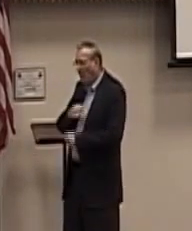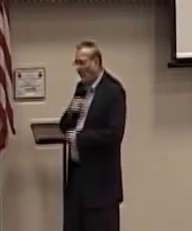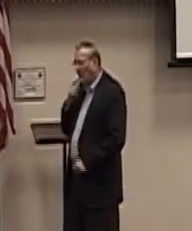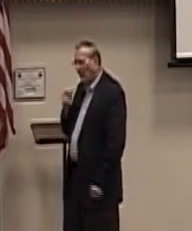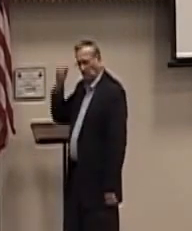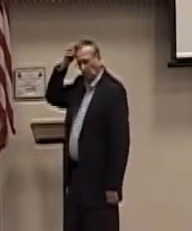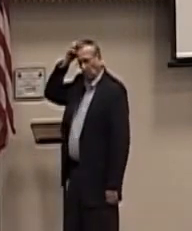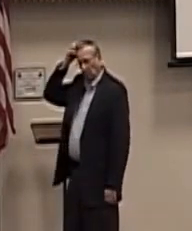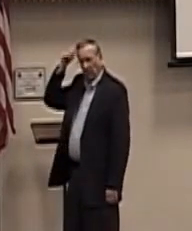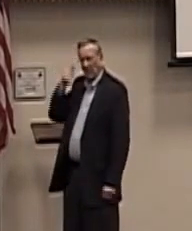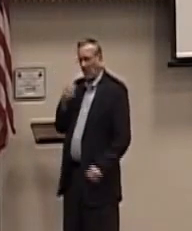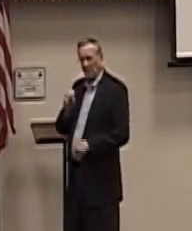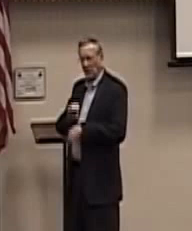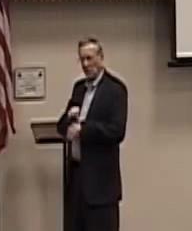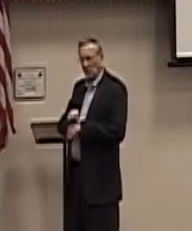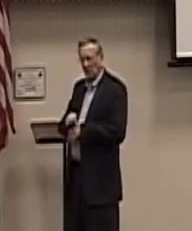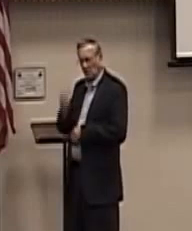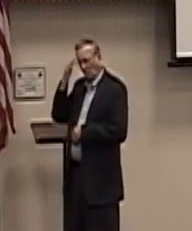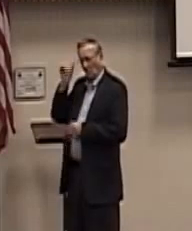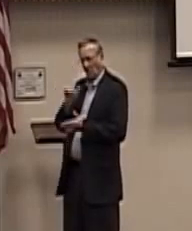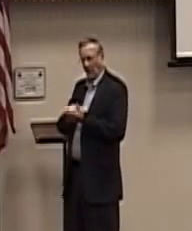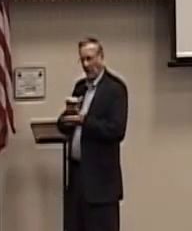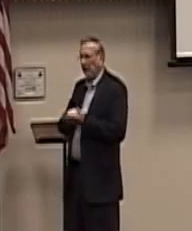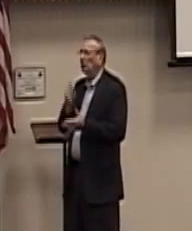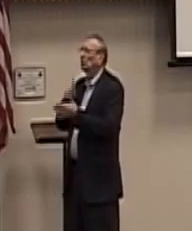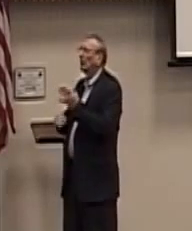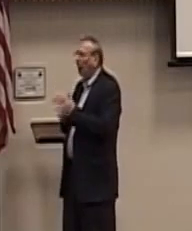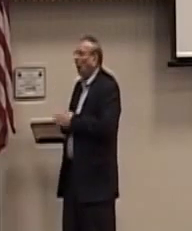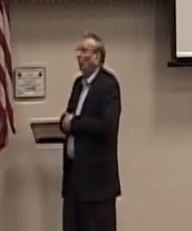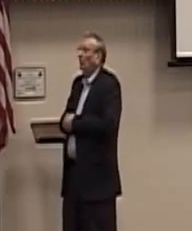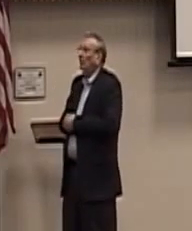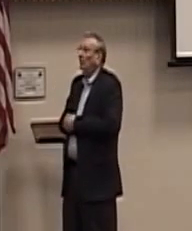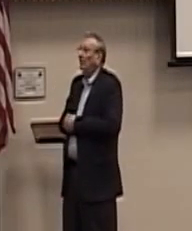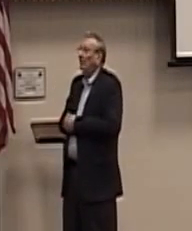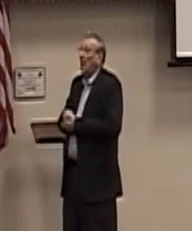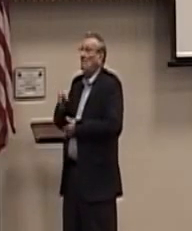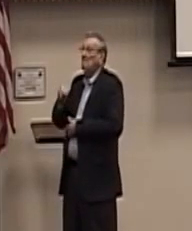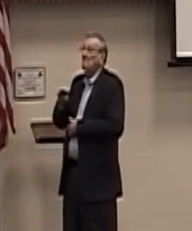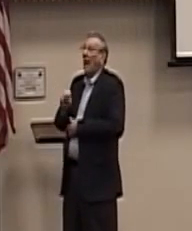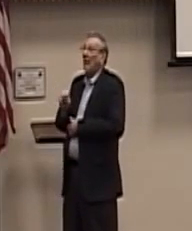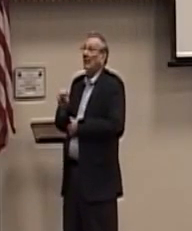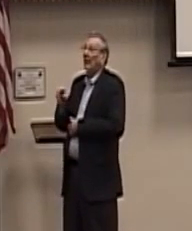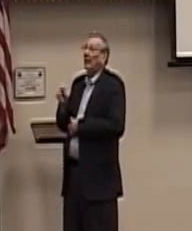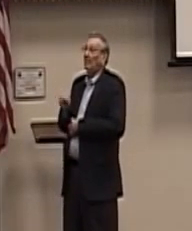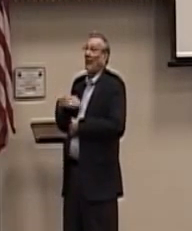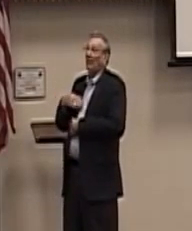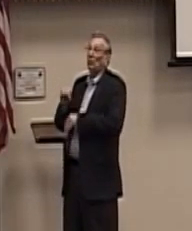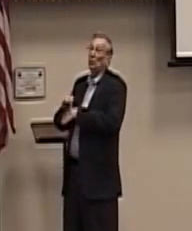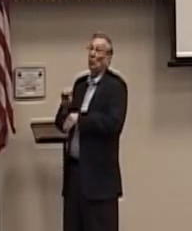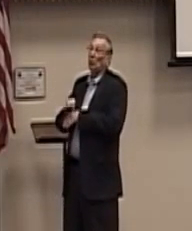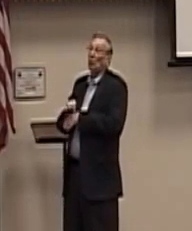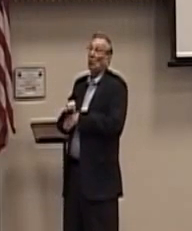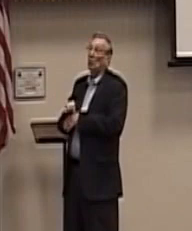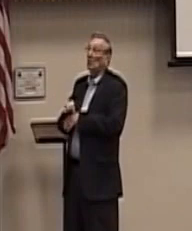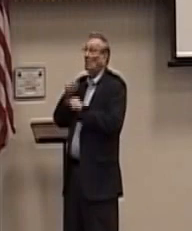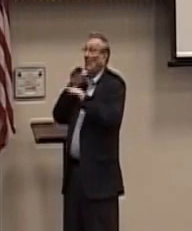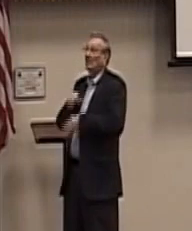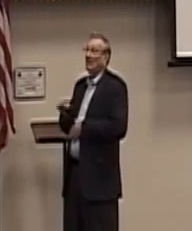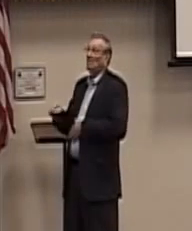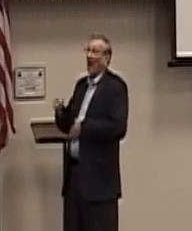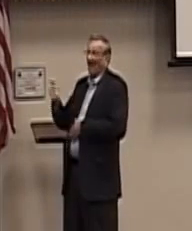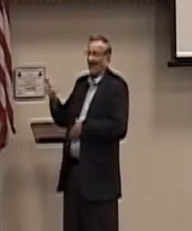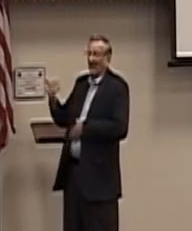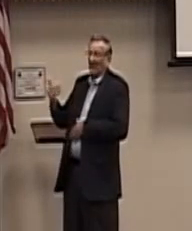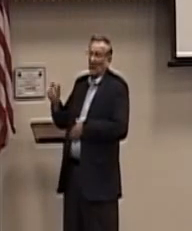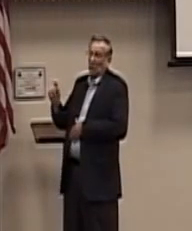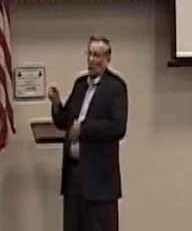kind of odd in this big city. Let's go check that out. And that goes both ways. Mike and Kim have a church there. Lord's blessed him with about 15